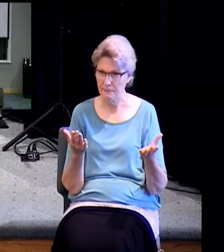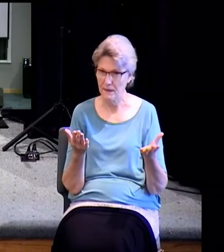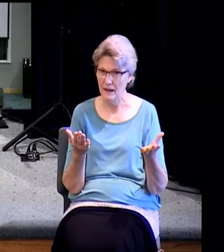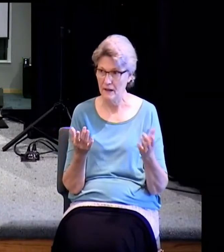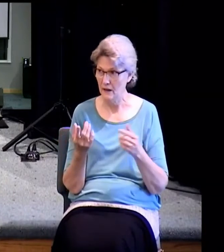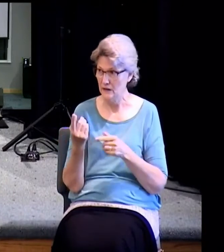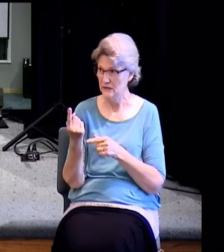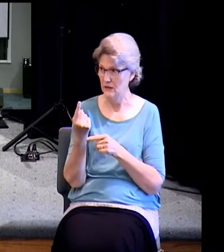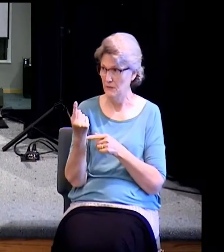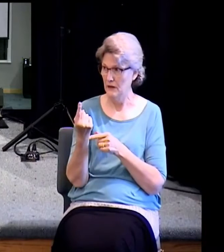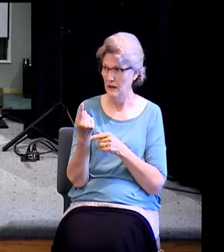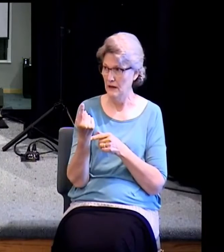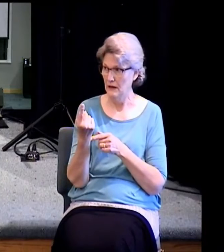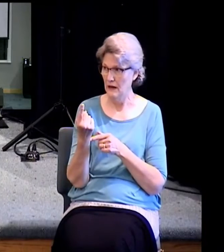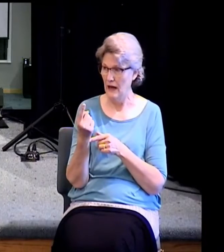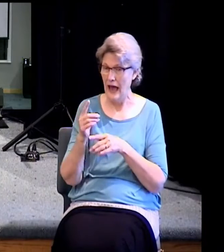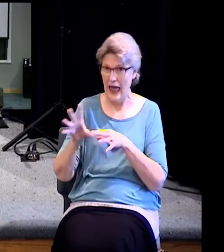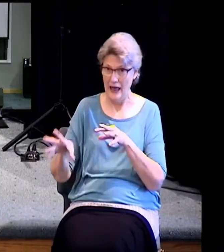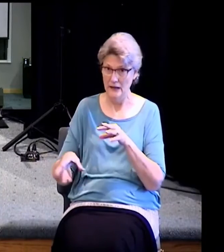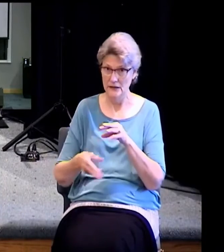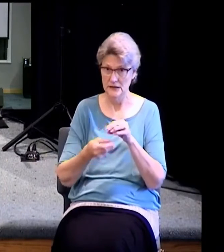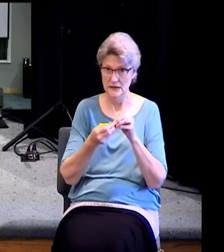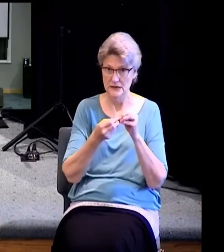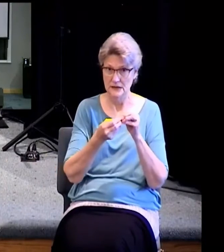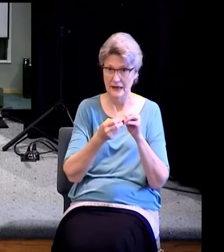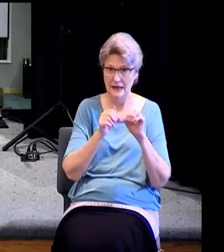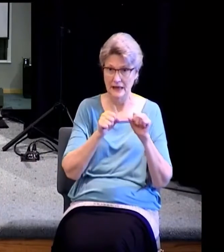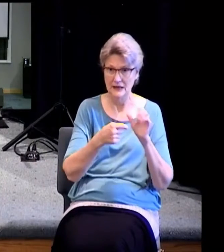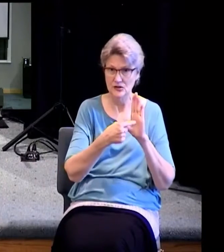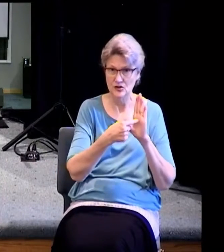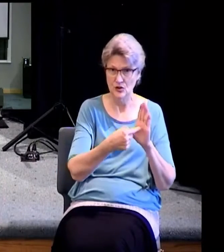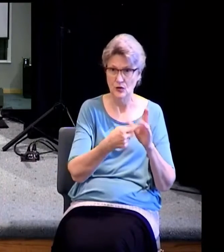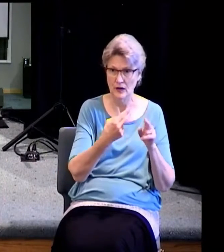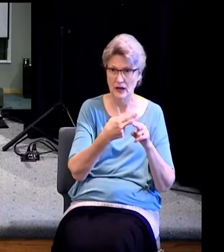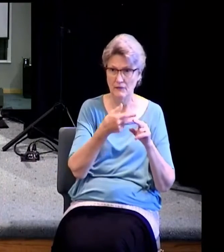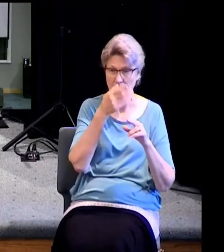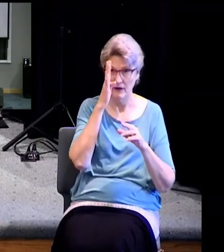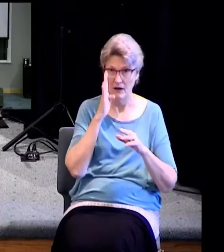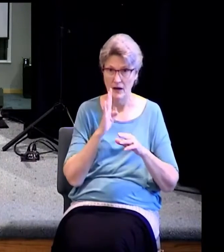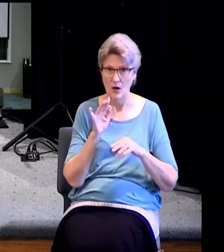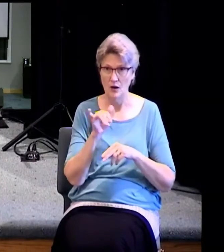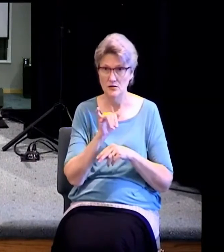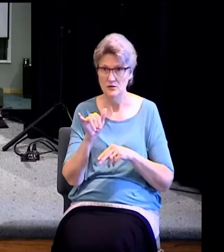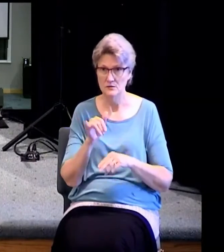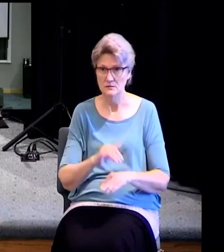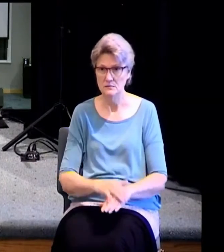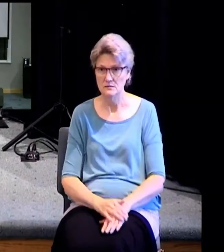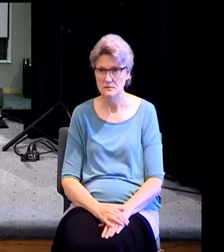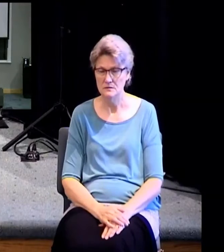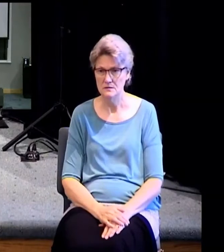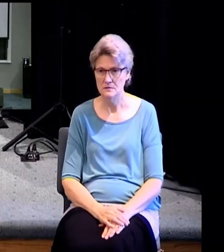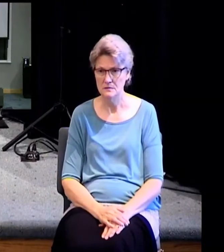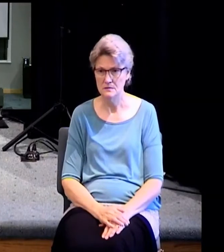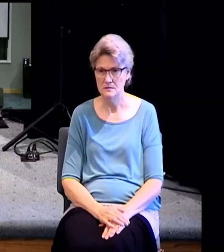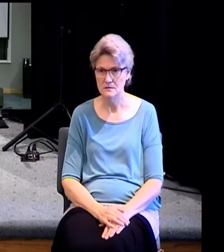There is someone else that can display the name of God as well.